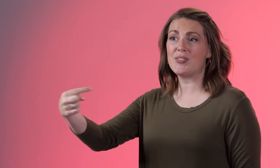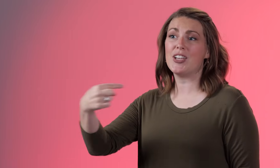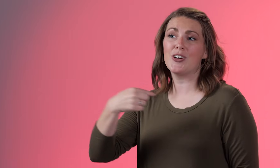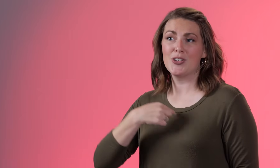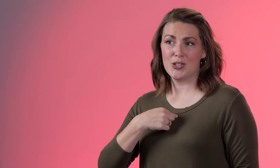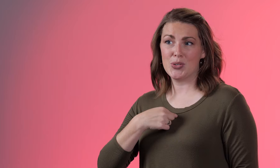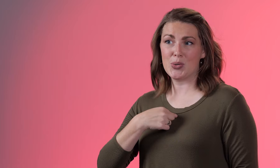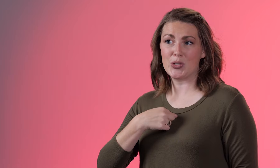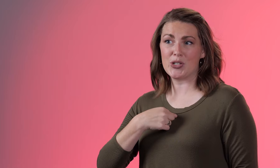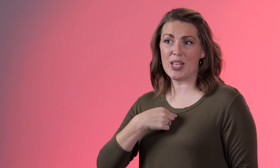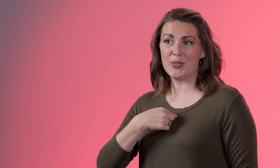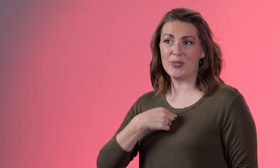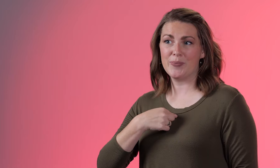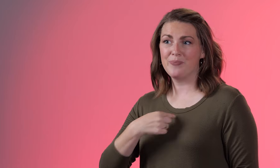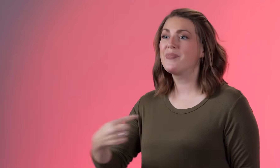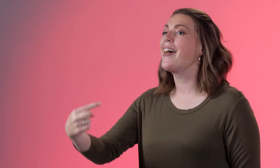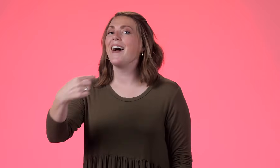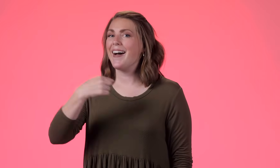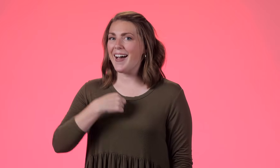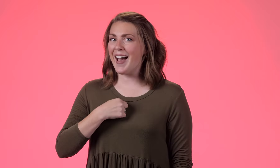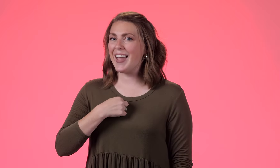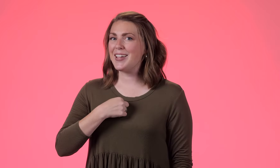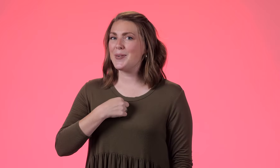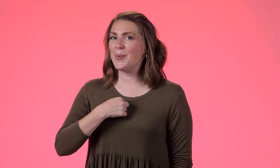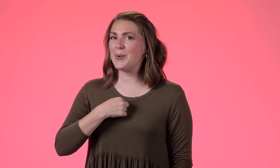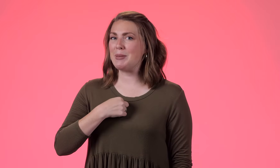finger towards yourself. I or me.